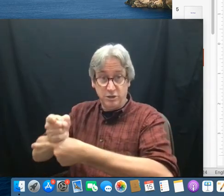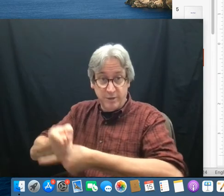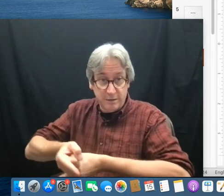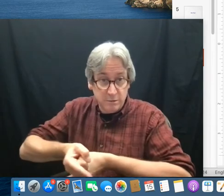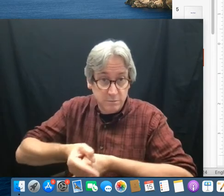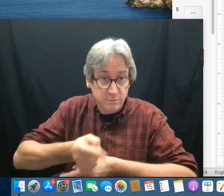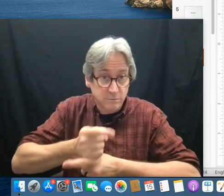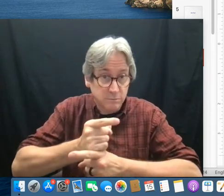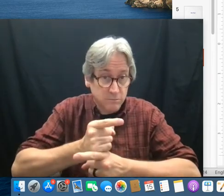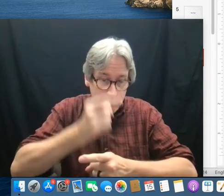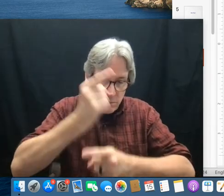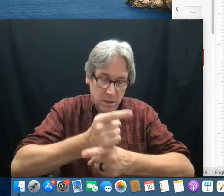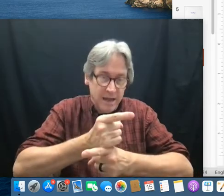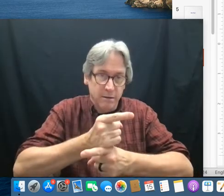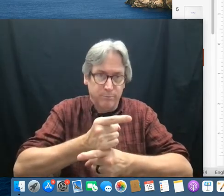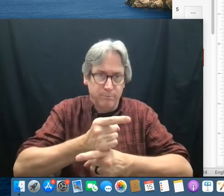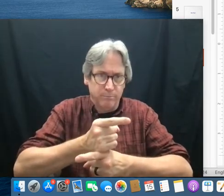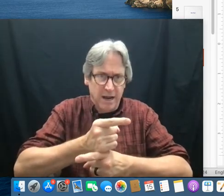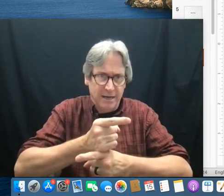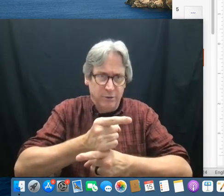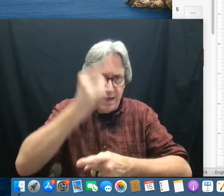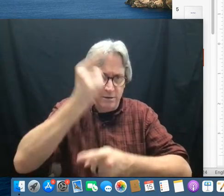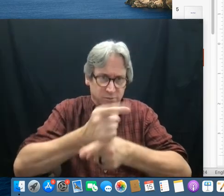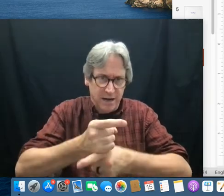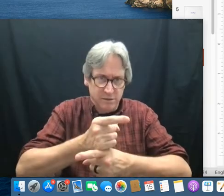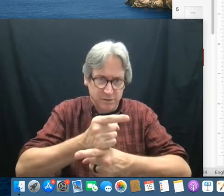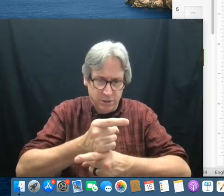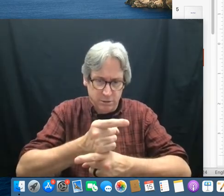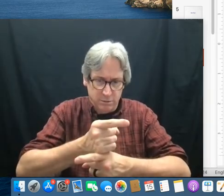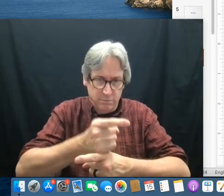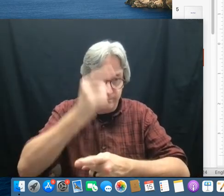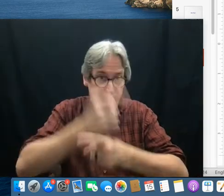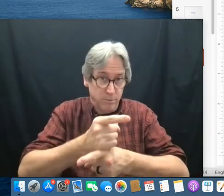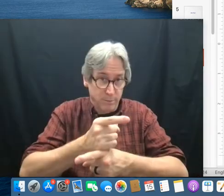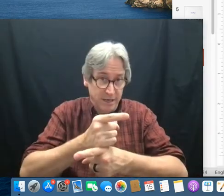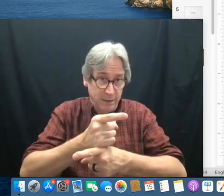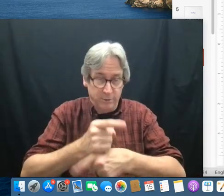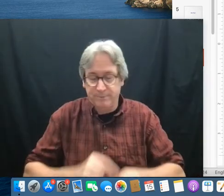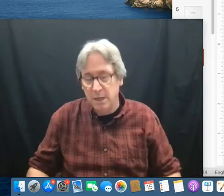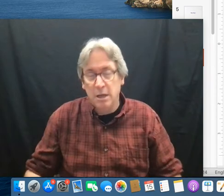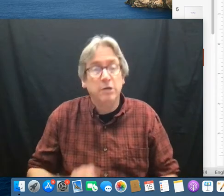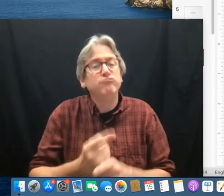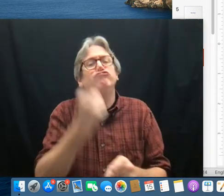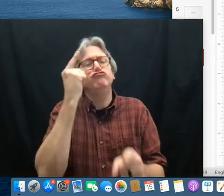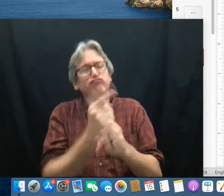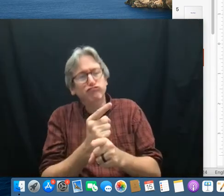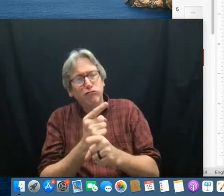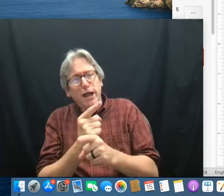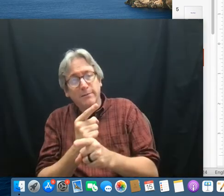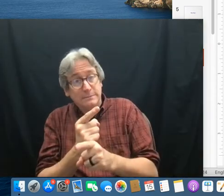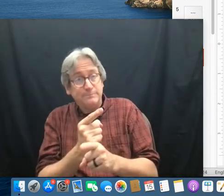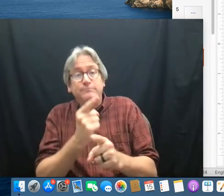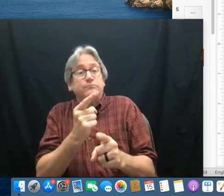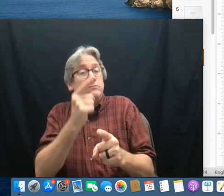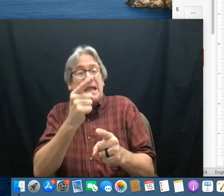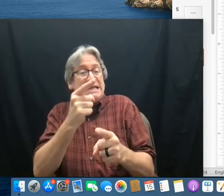going to do it at 90-degree angles, right angles here, perpendicular.